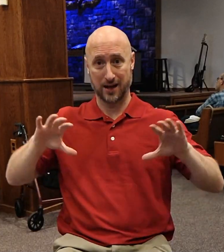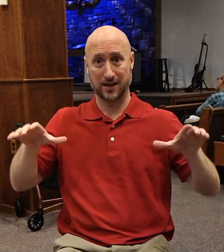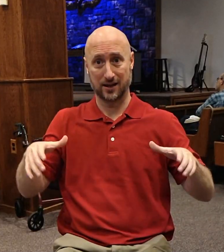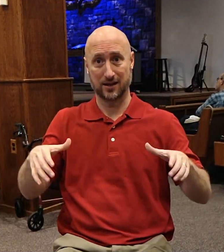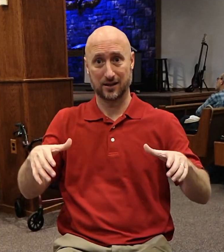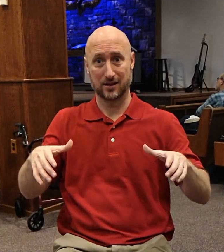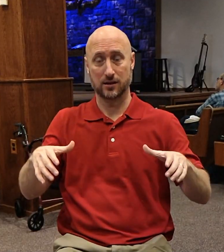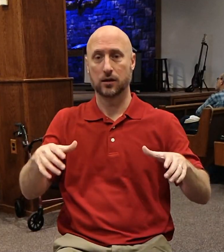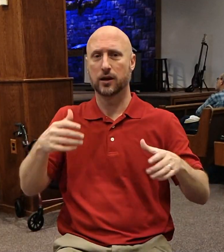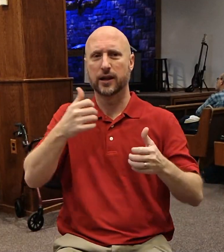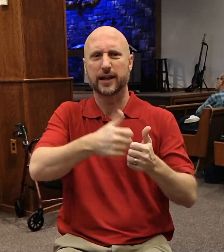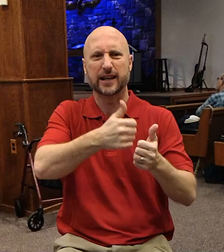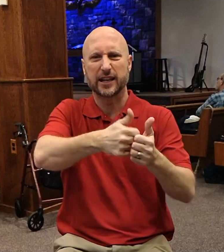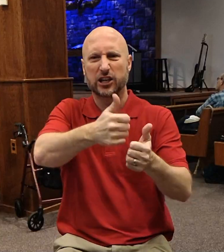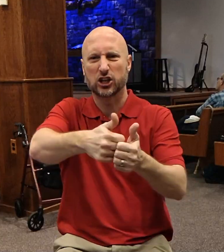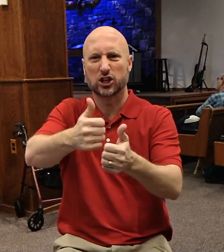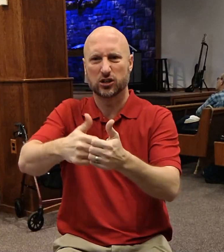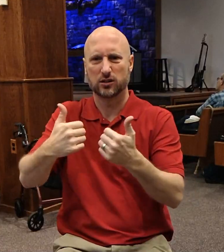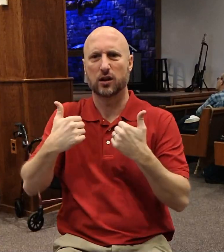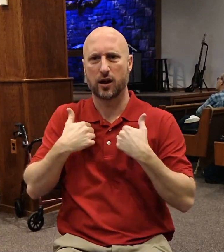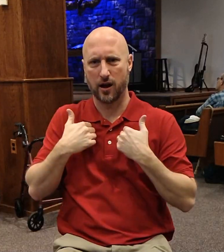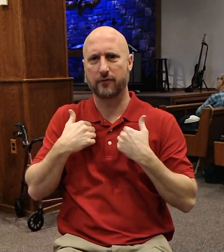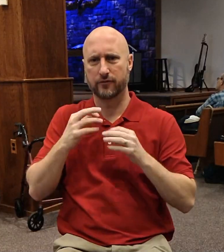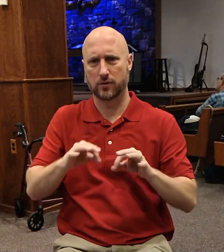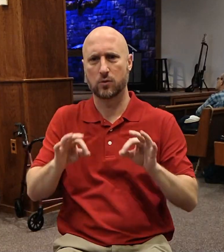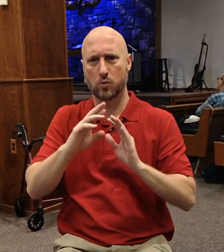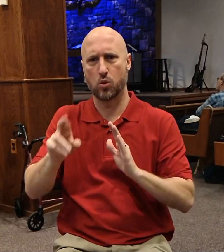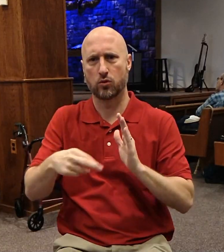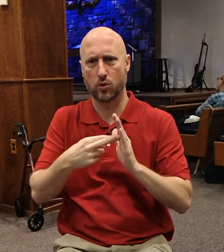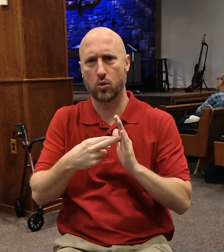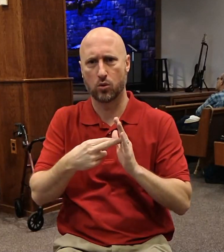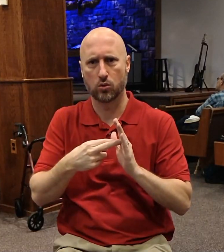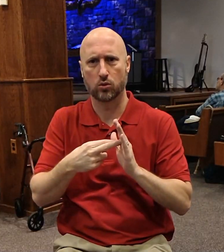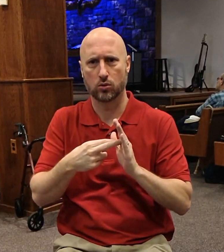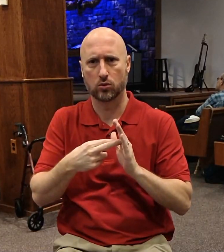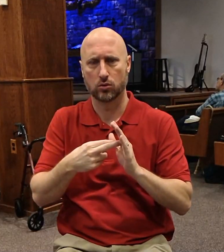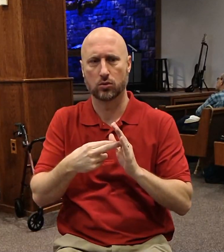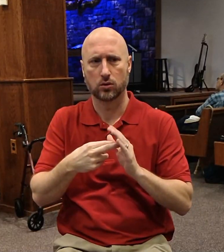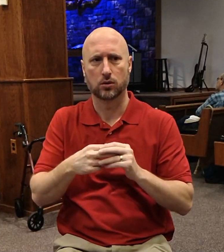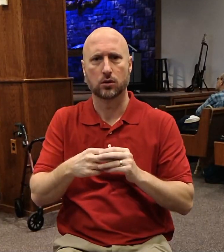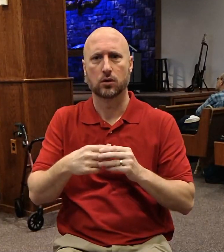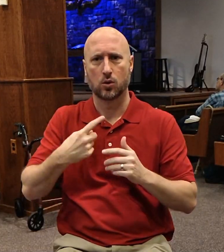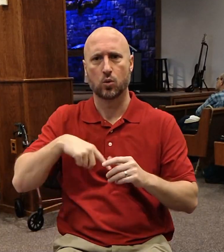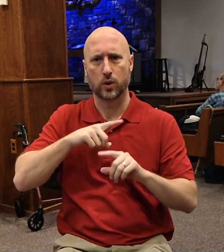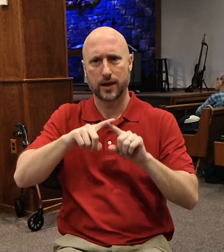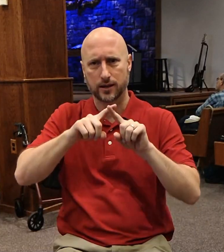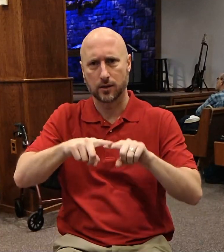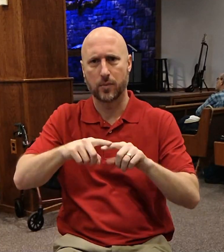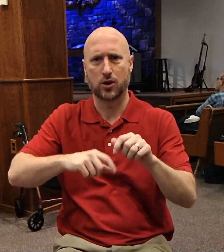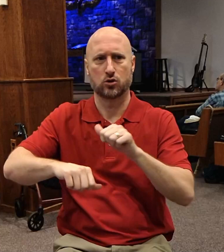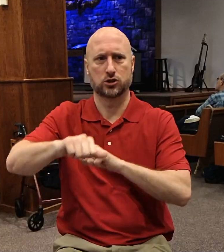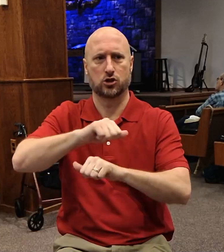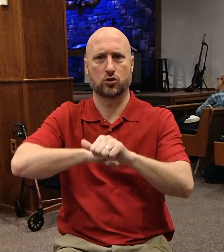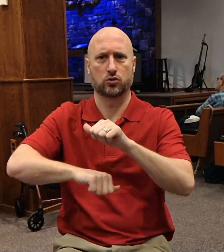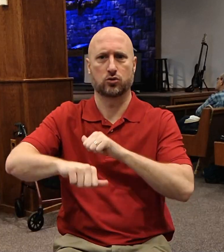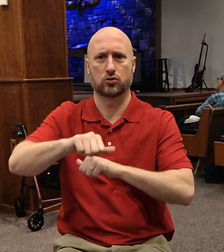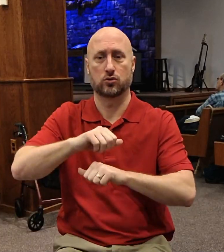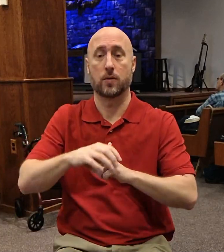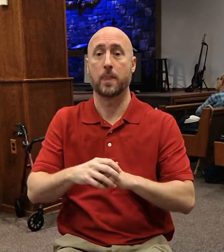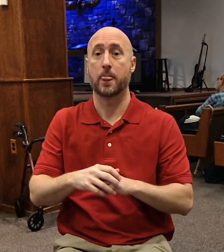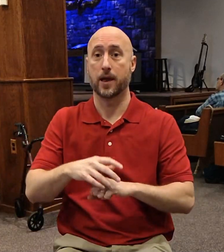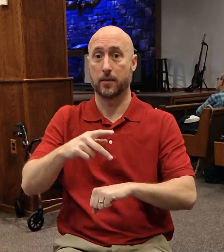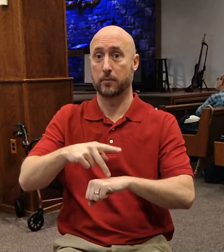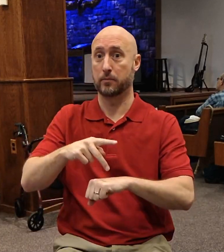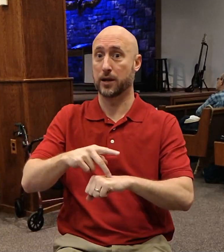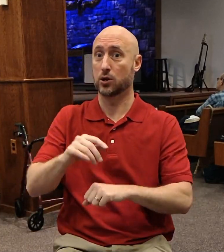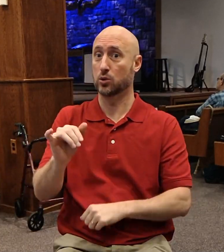the health of the rest of us depend on each one of us even Peter you